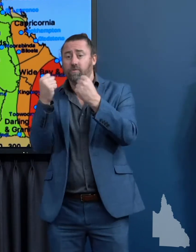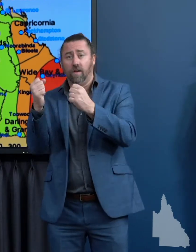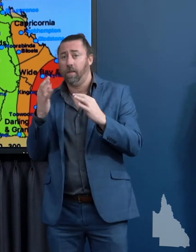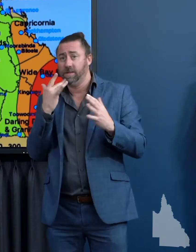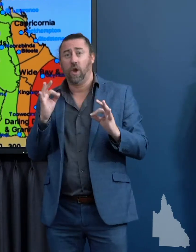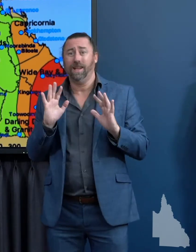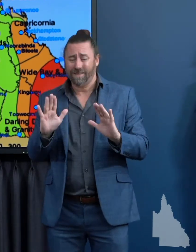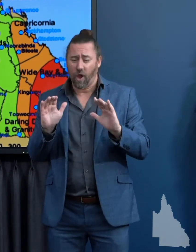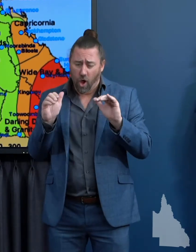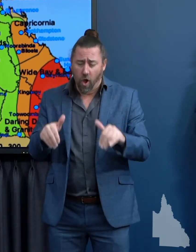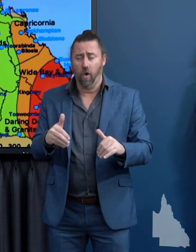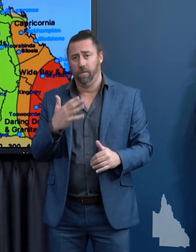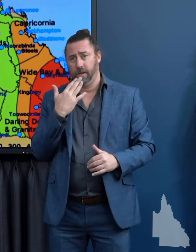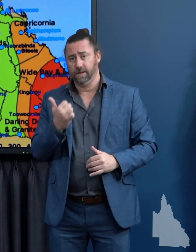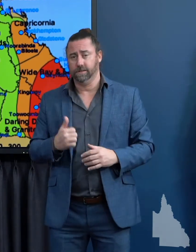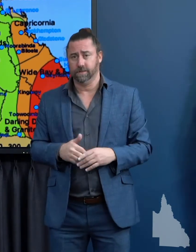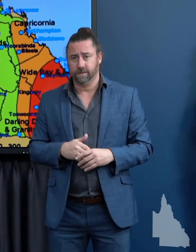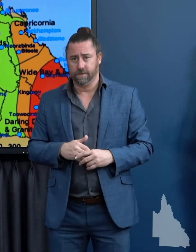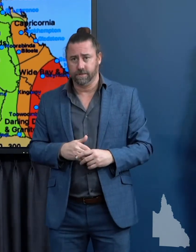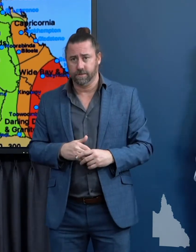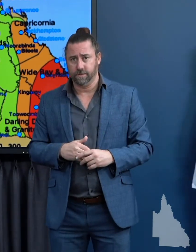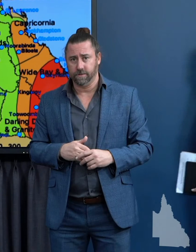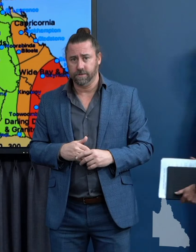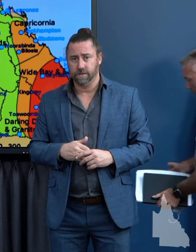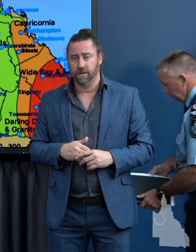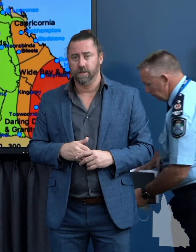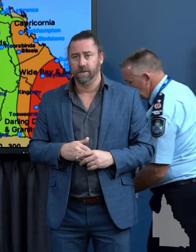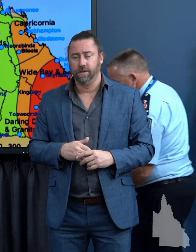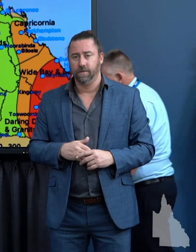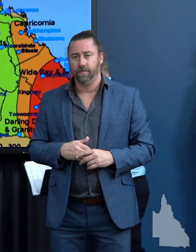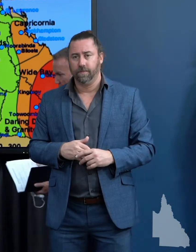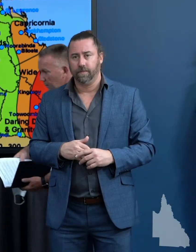safe. Thank you. Deputy Commissioner.